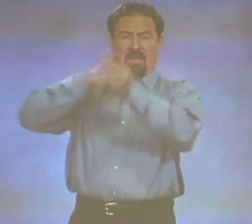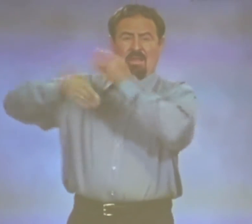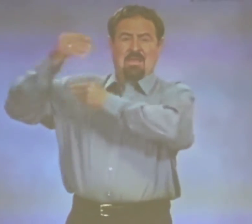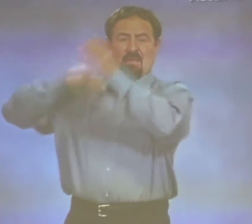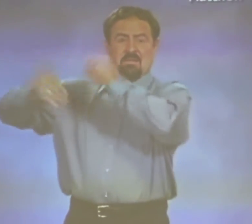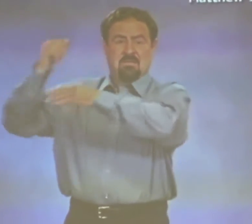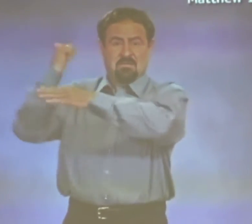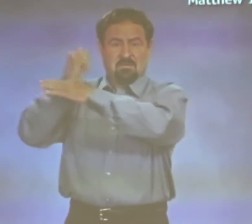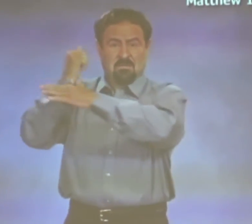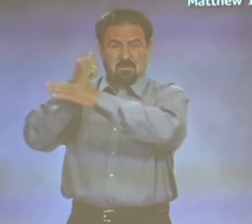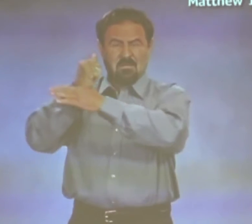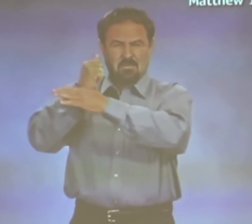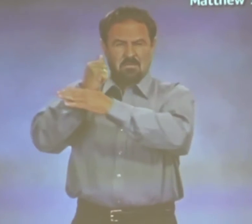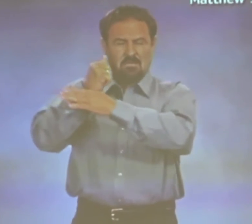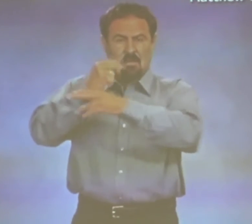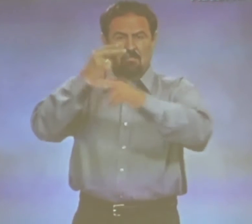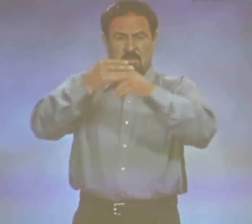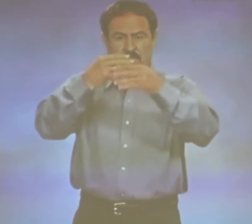We have to continue to 17.